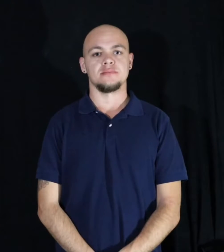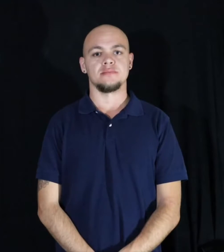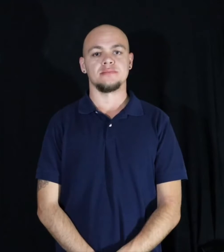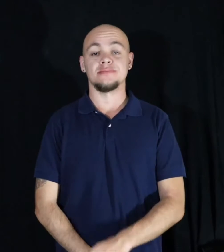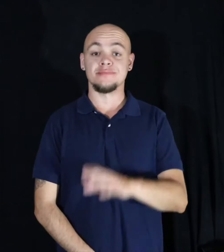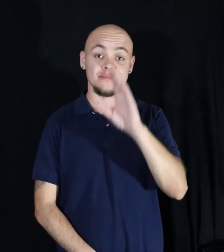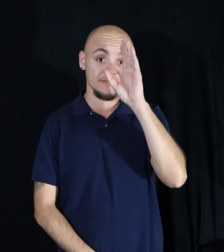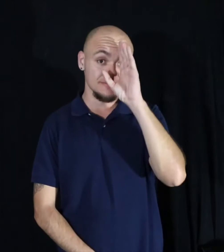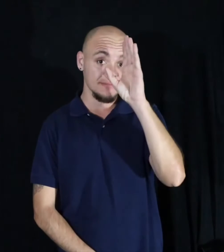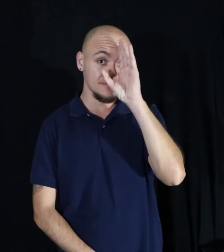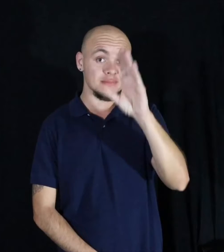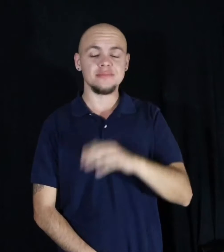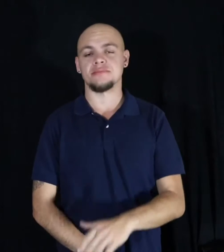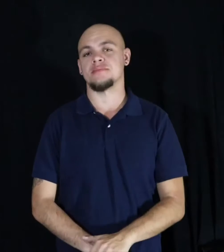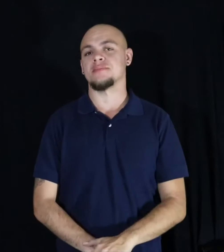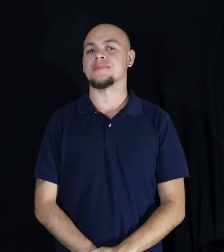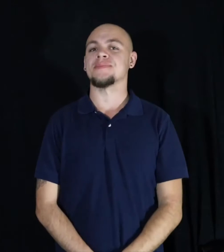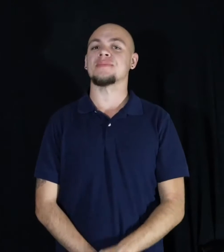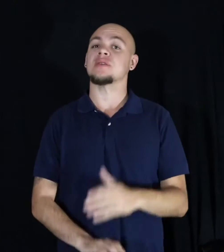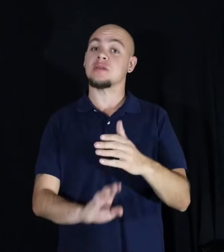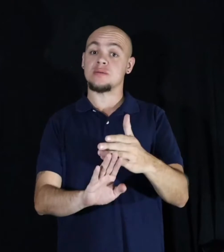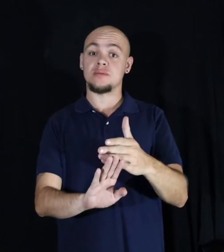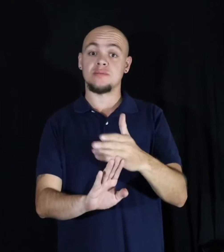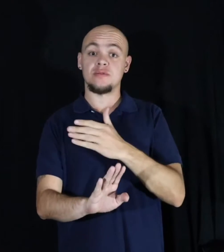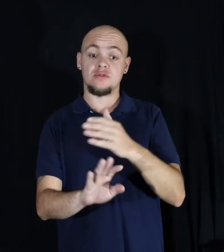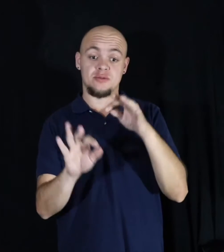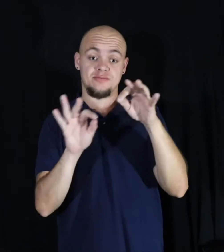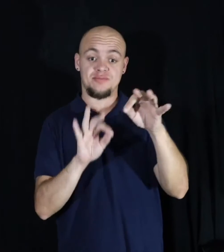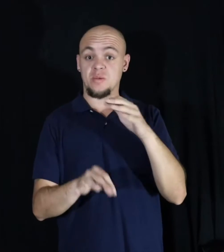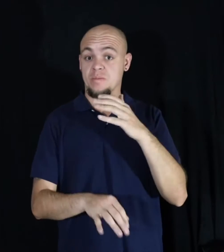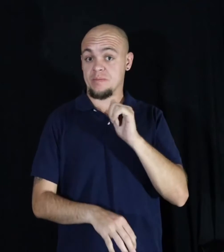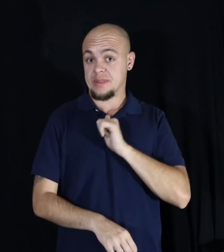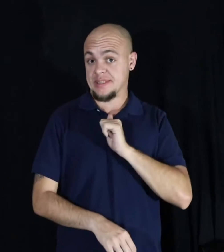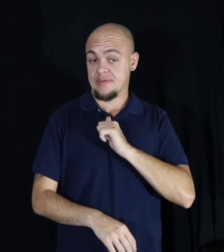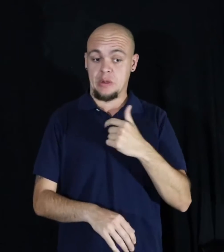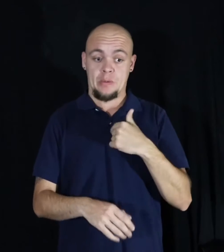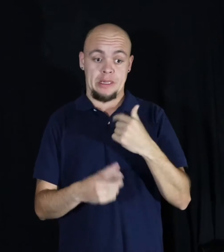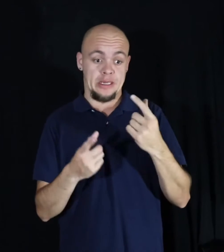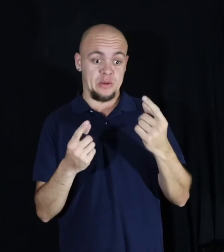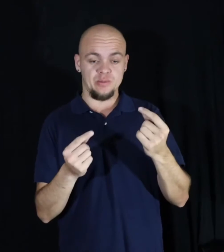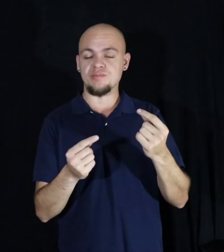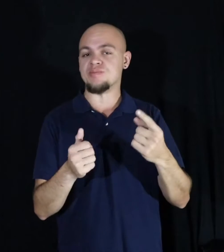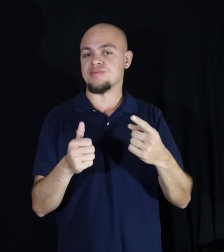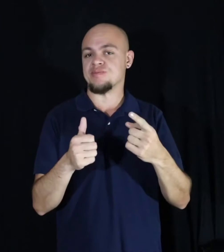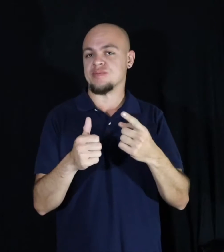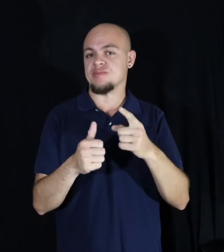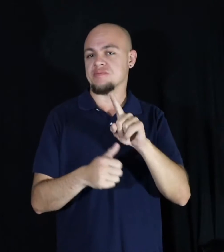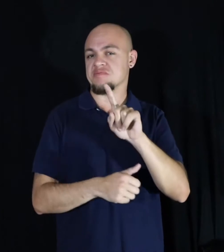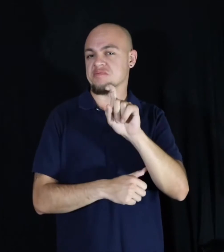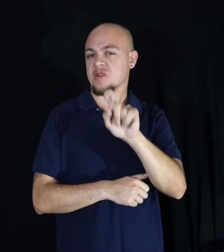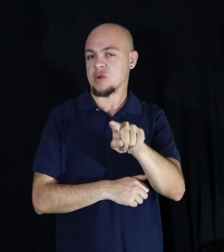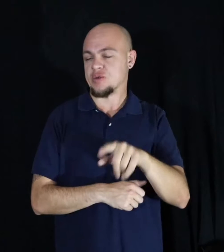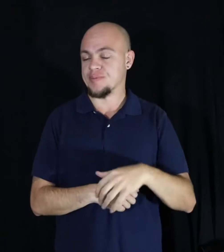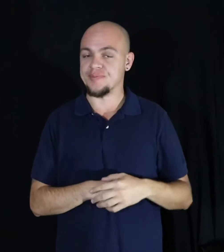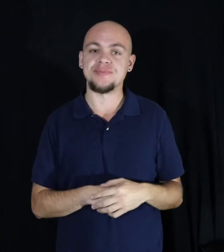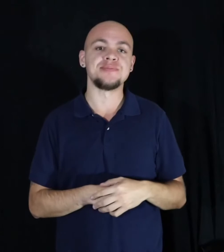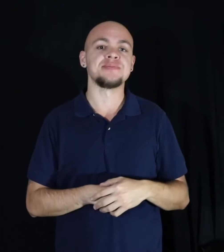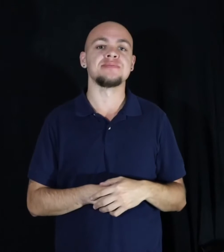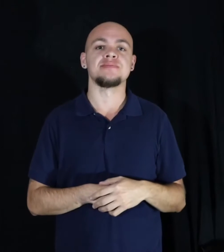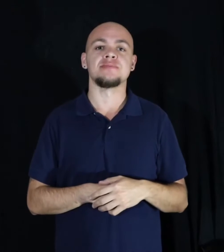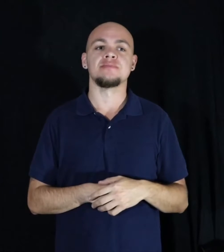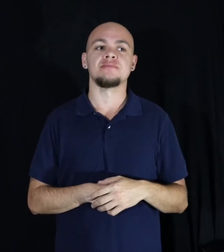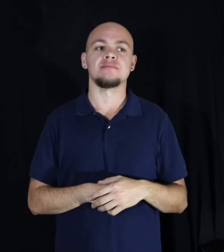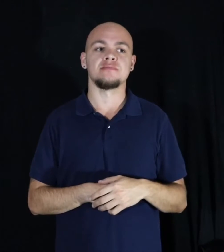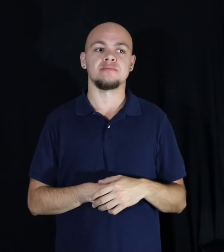Hi everyone. So before I begin to tell you more about myself and what I do, I have a quick question. How many of you were